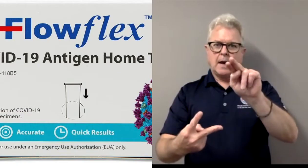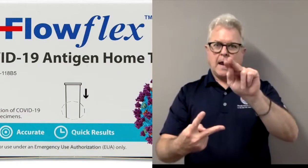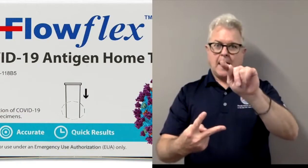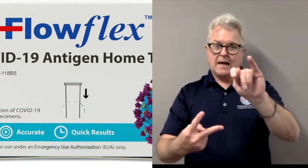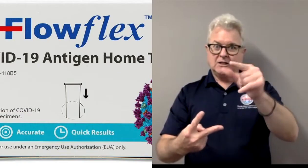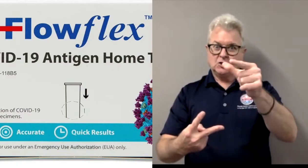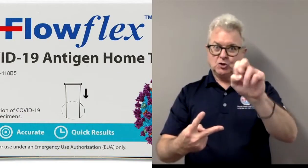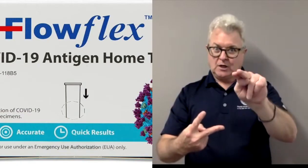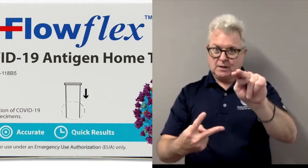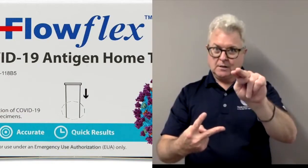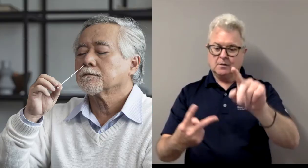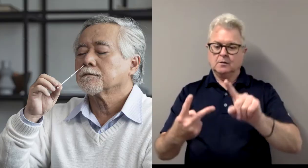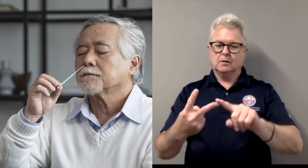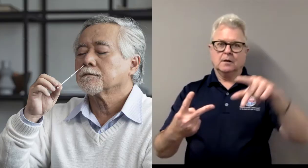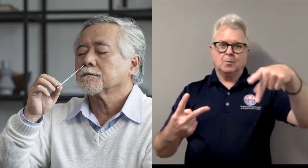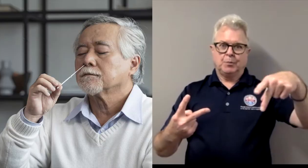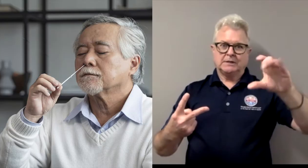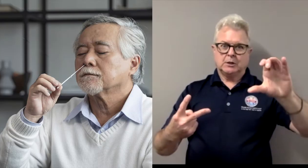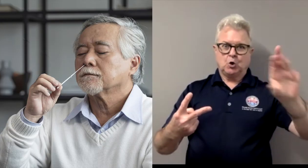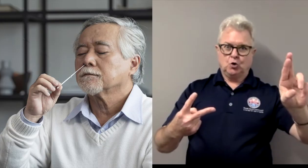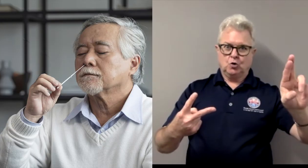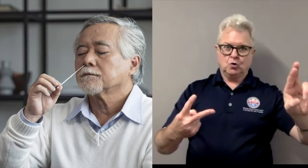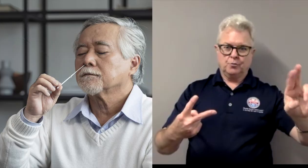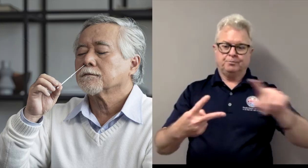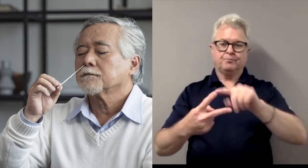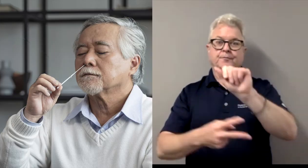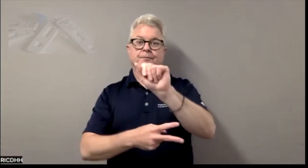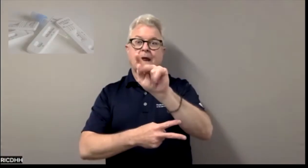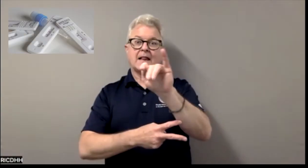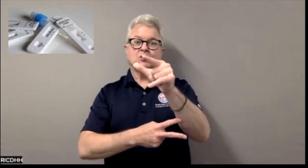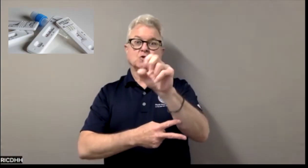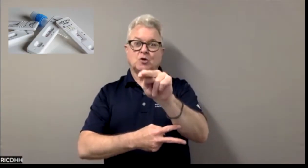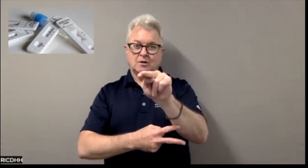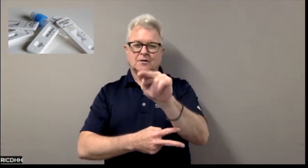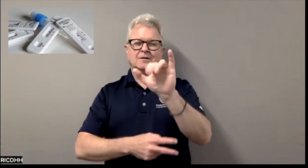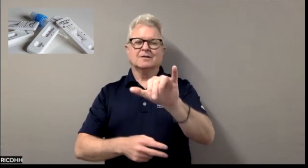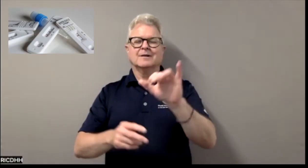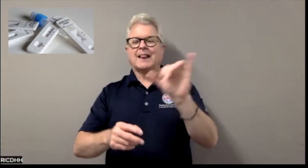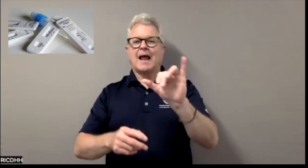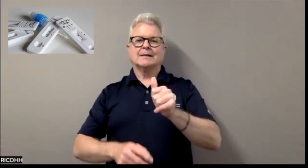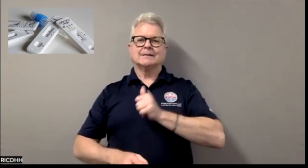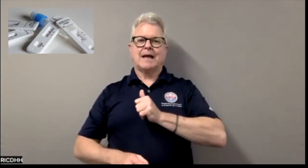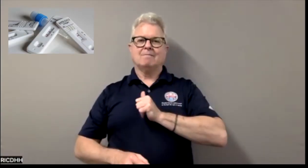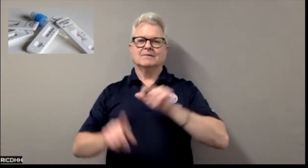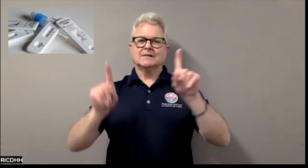take. You can take the antigen test or the PCR test. The antigen test is the